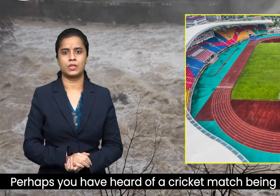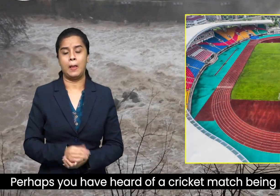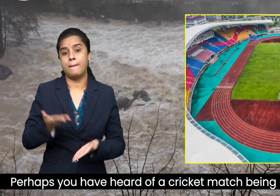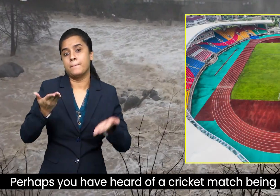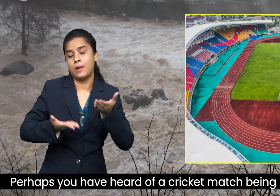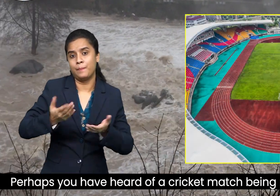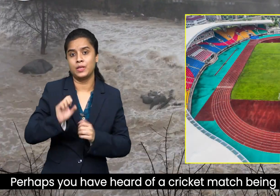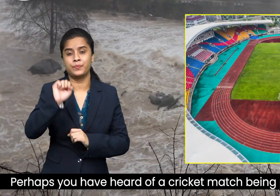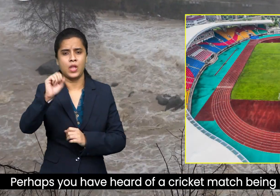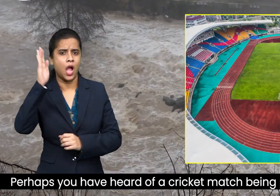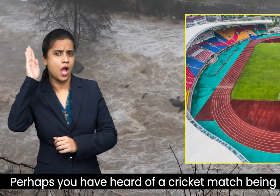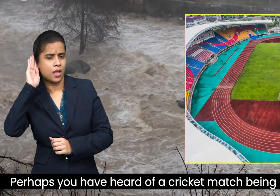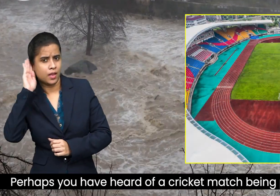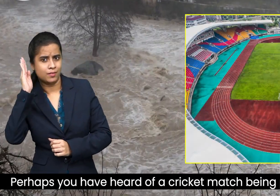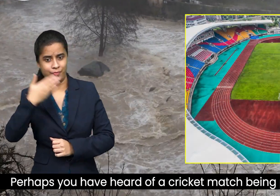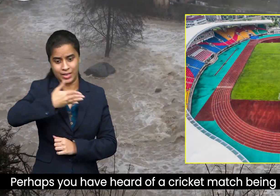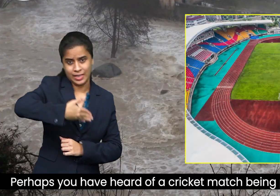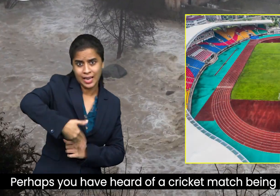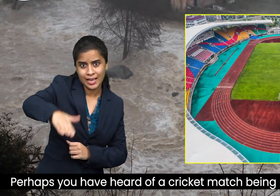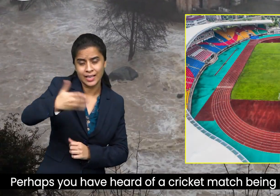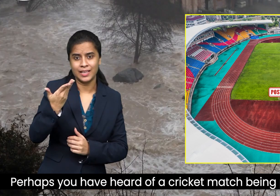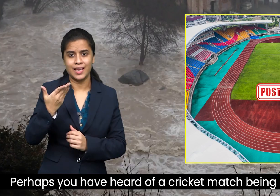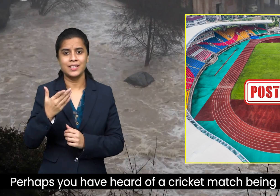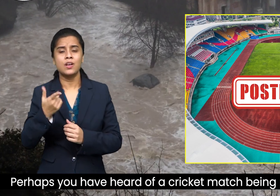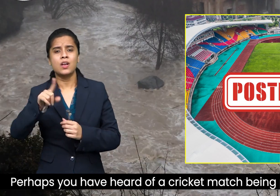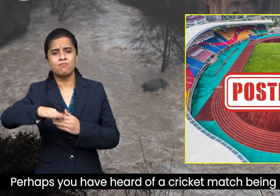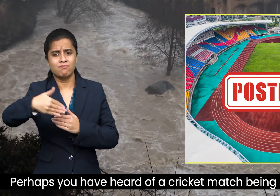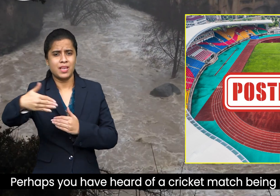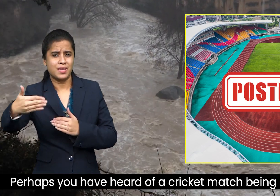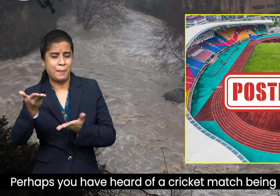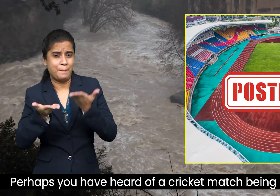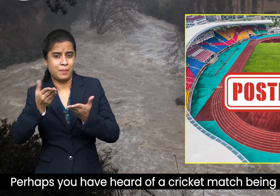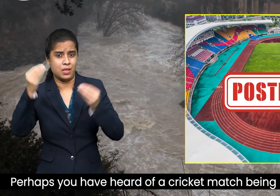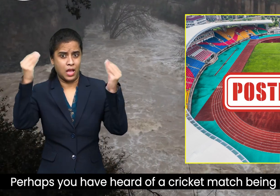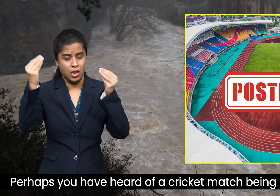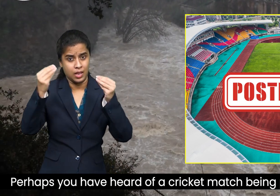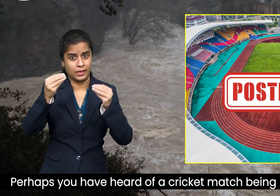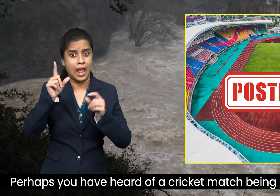Perhaps you have heard of a cricket match being postponed due to rain.